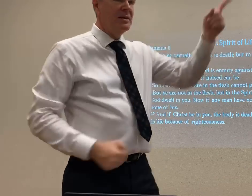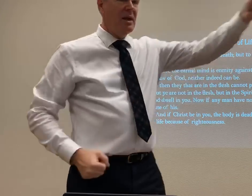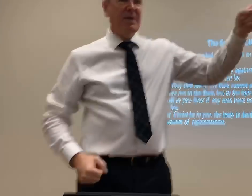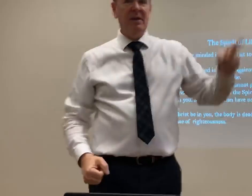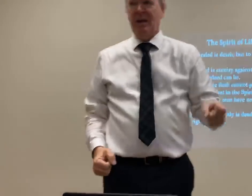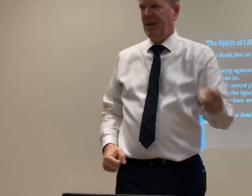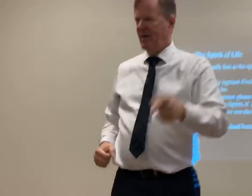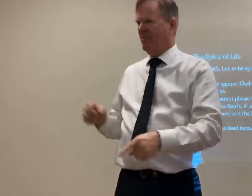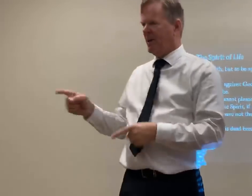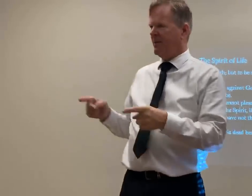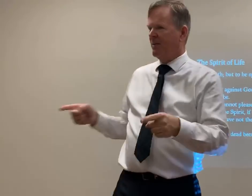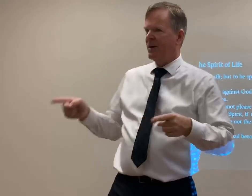Amen. We got a few amens.